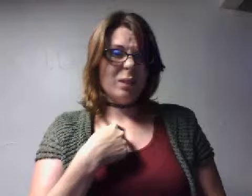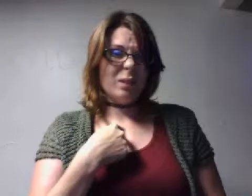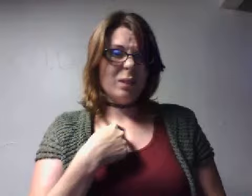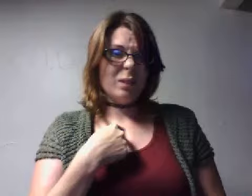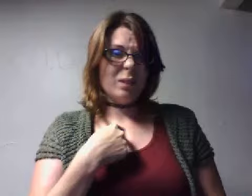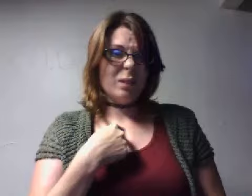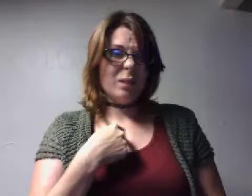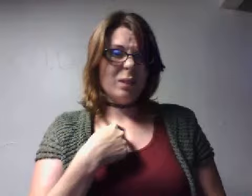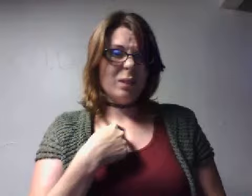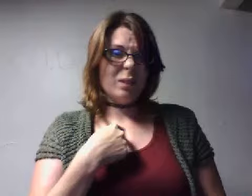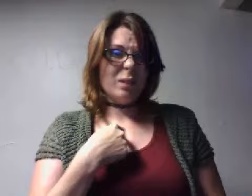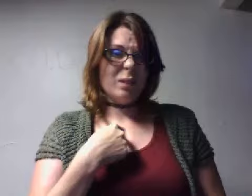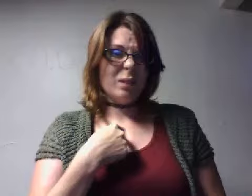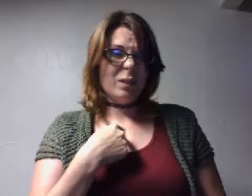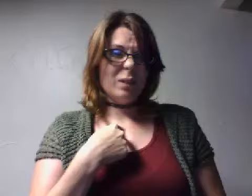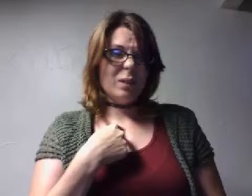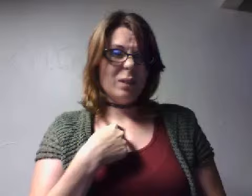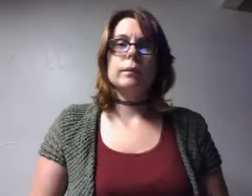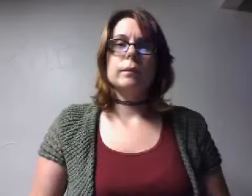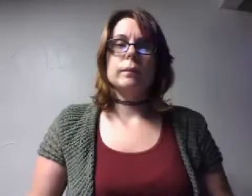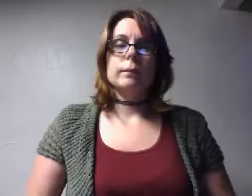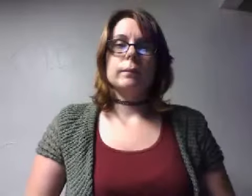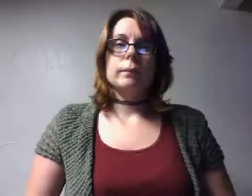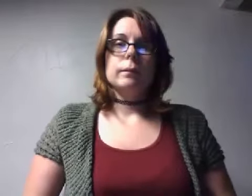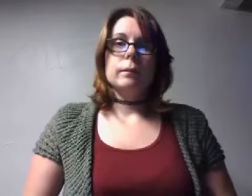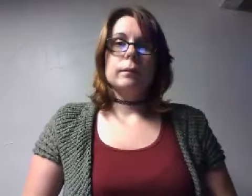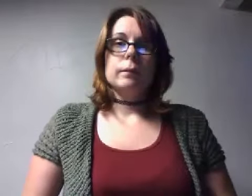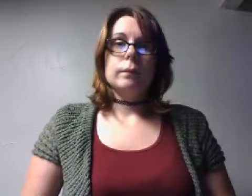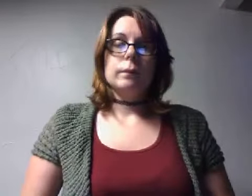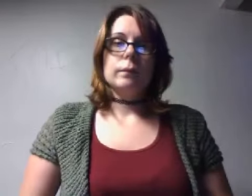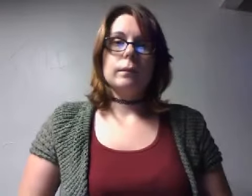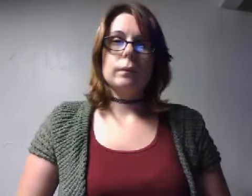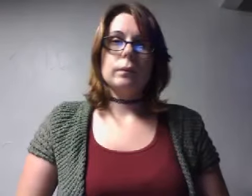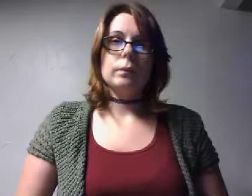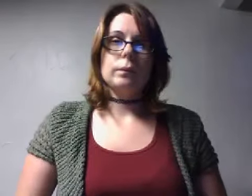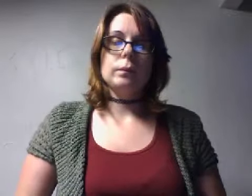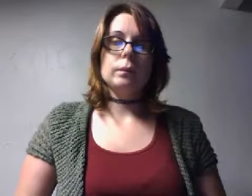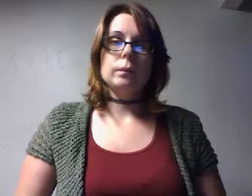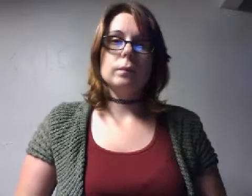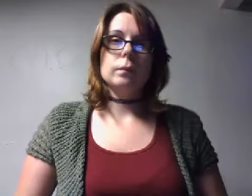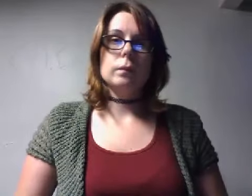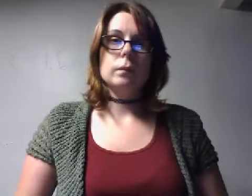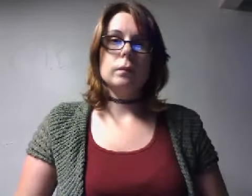to appreciate creative things no matter what they are. And I think that if society didn't